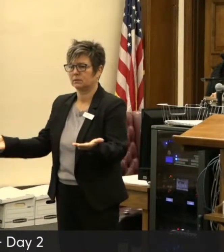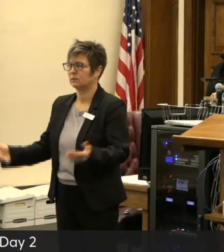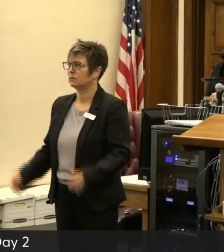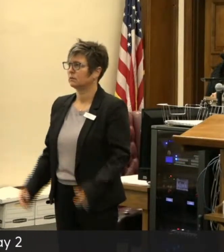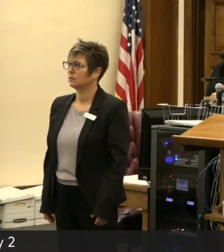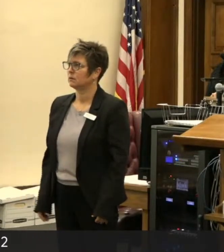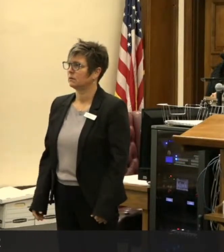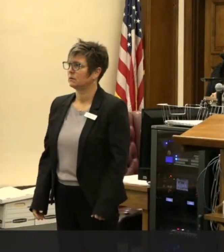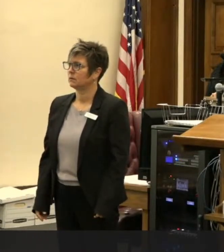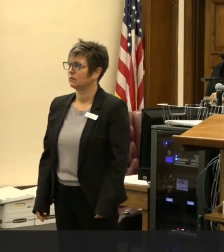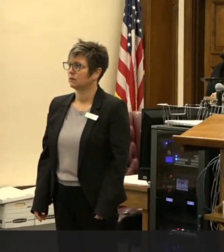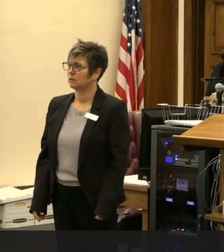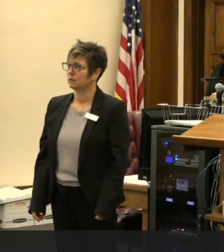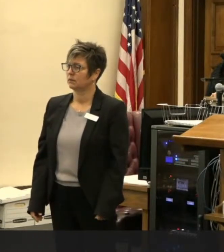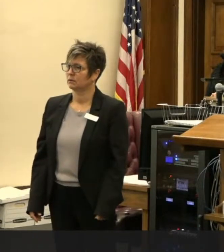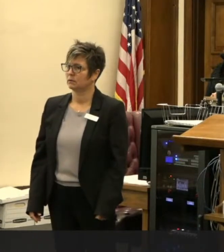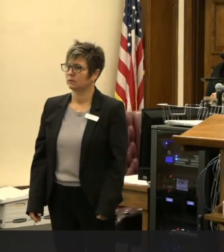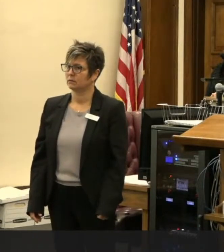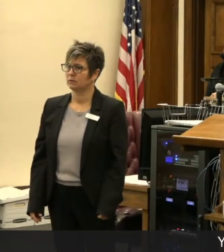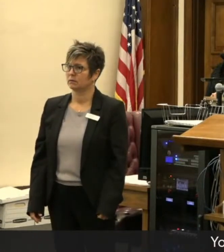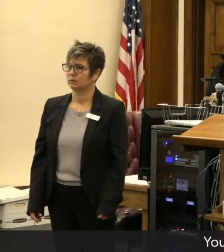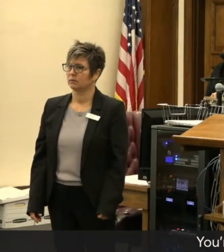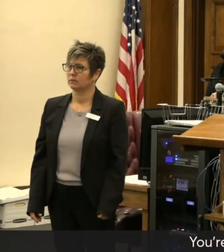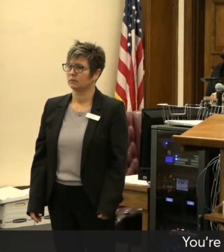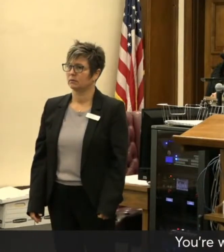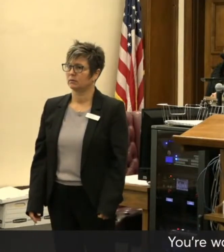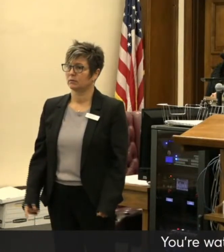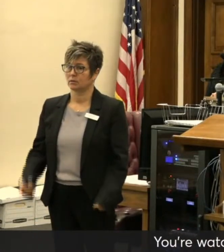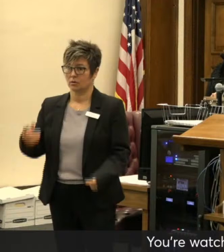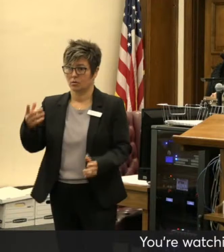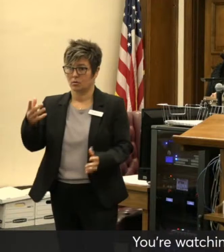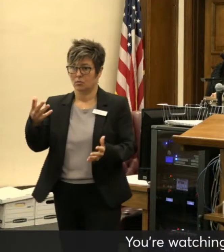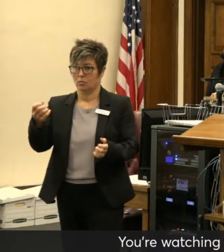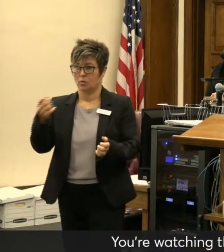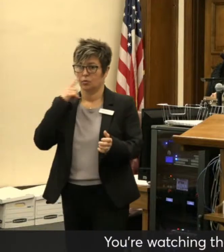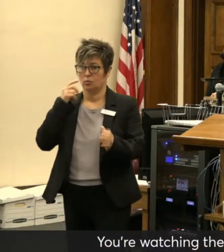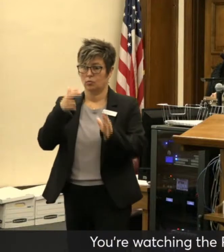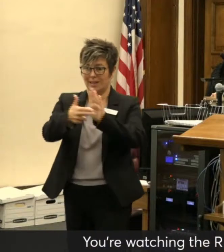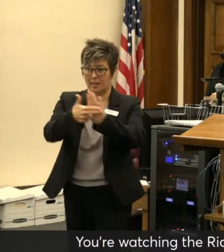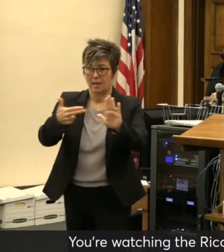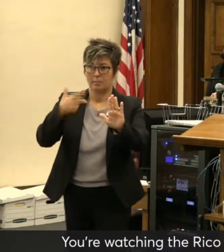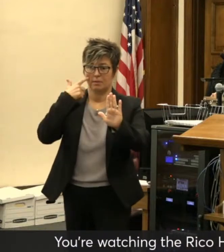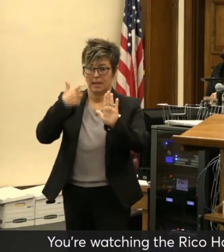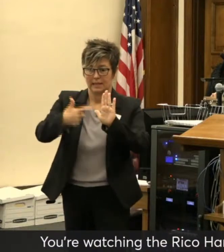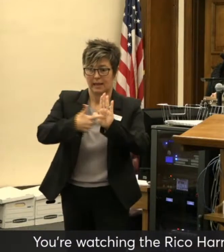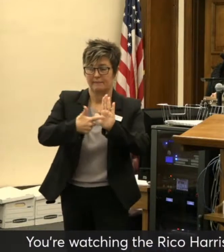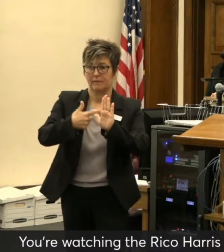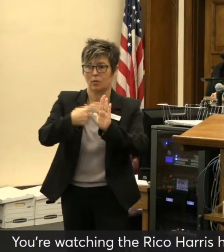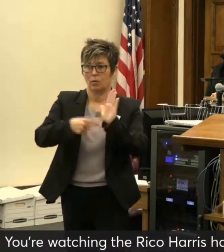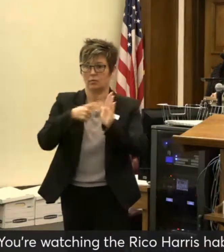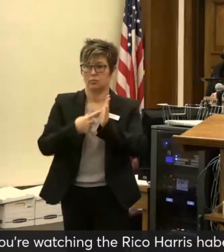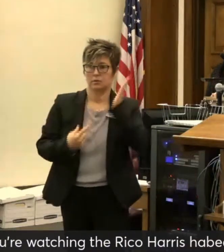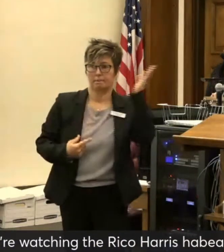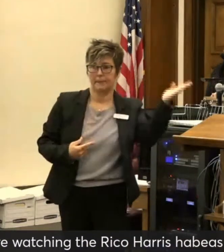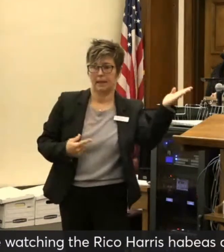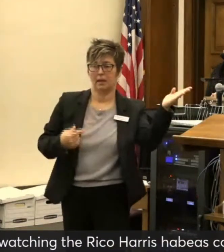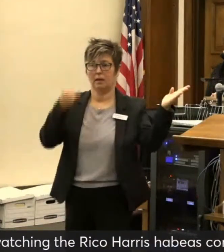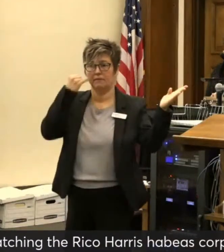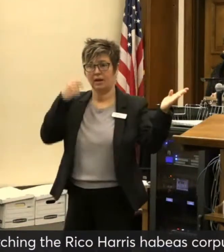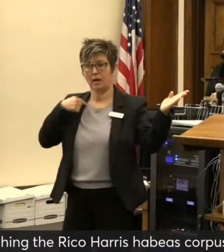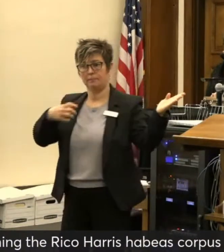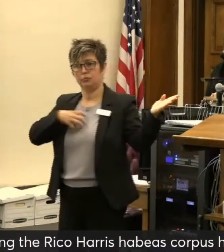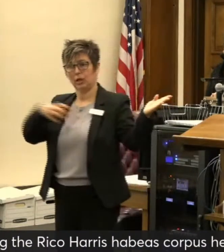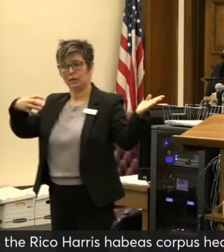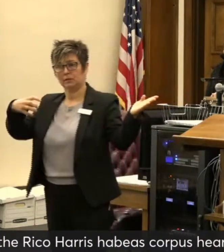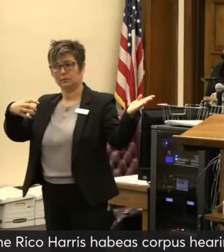can you want to identify what you're tendering, and then I'll say if we have an objection to it. Does that work for the court? And